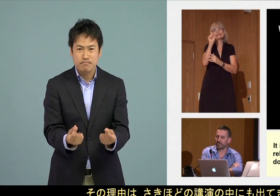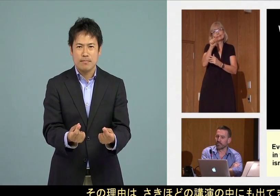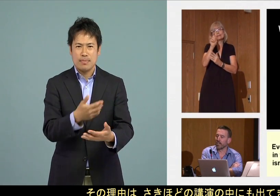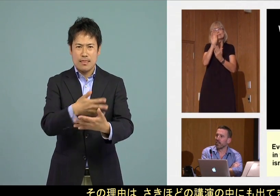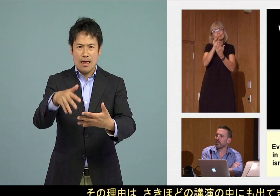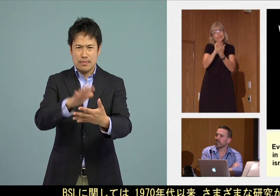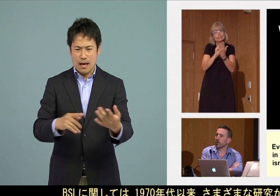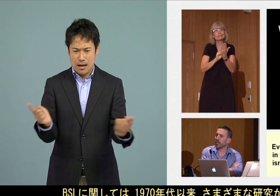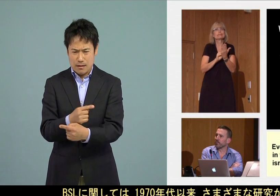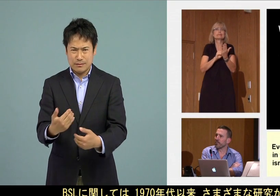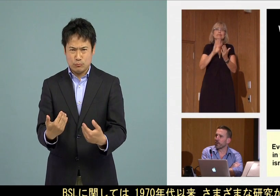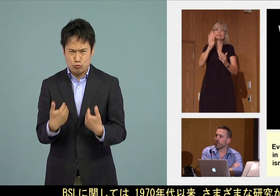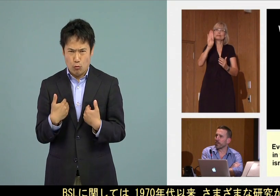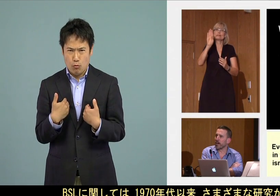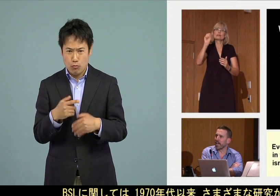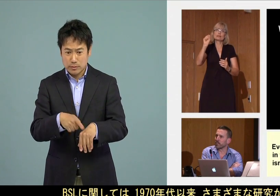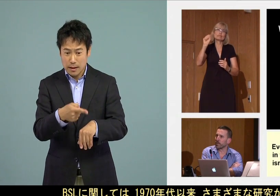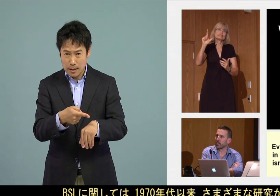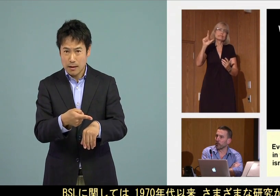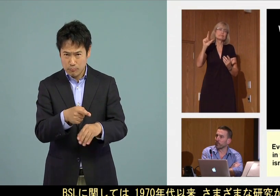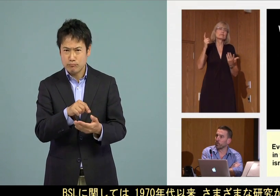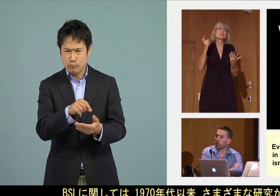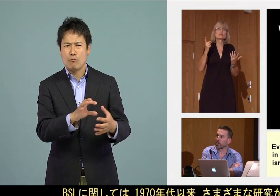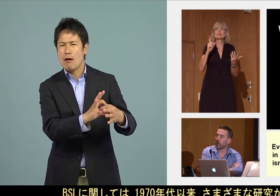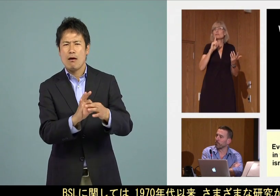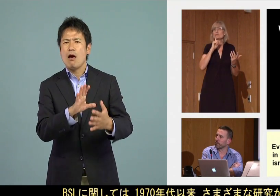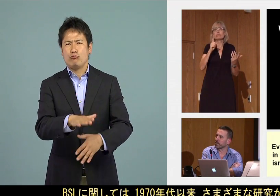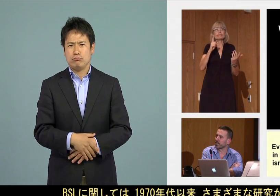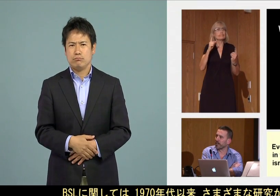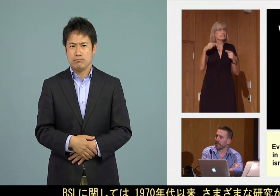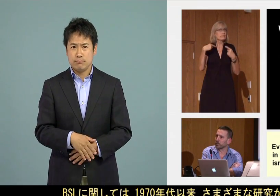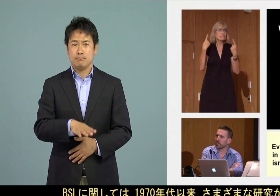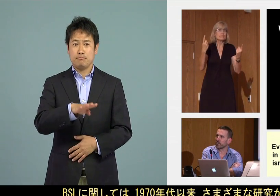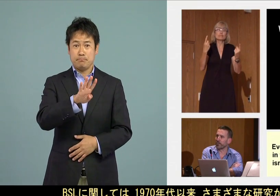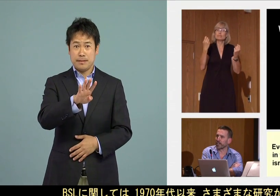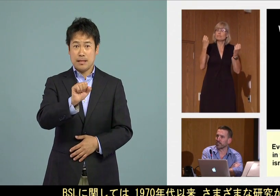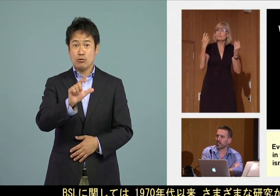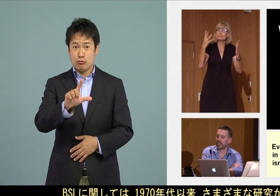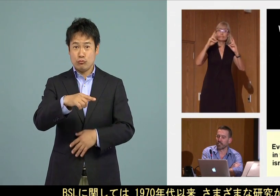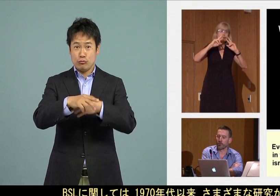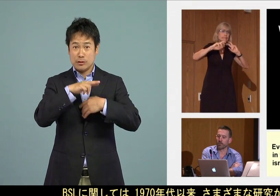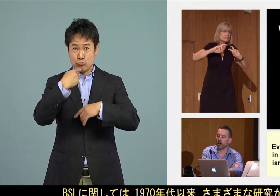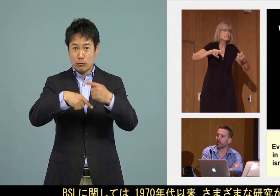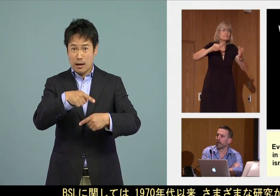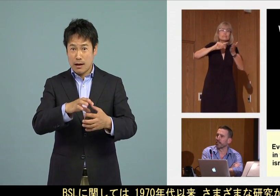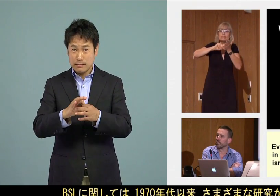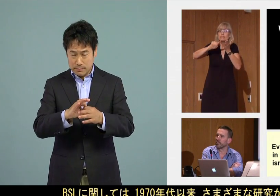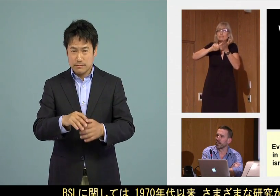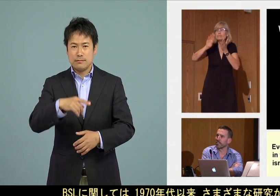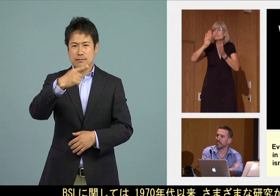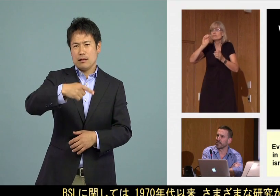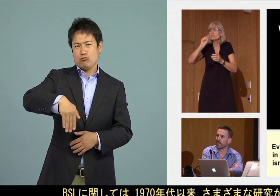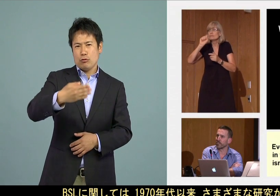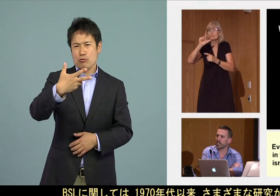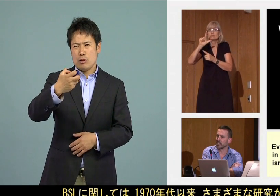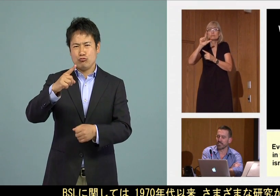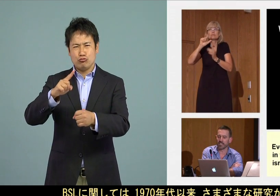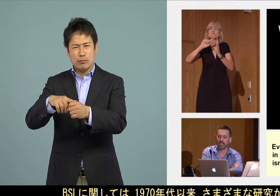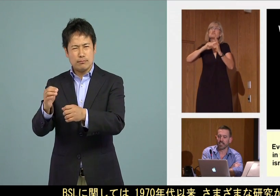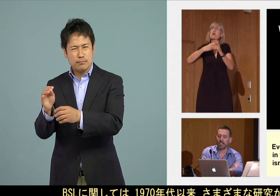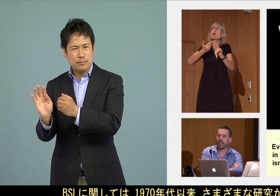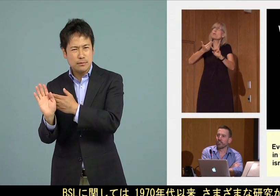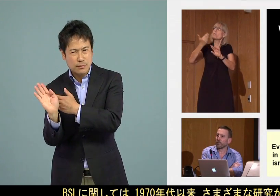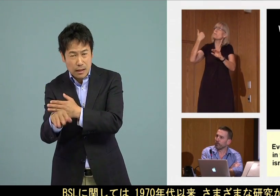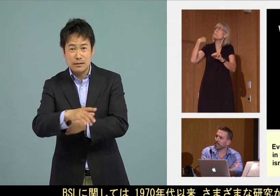documentation. So even though there has been a lot of work on British Sign Language, in fact, going right back to the